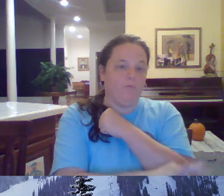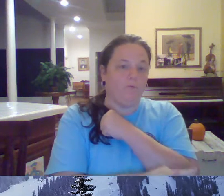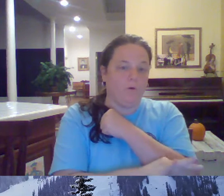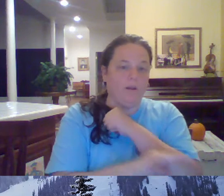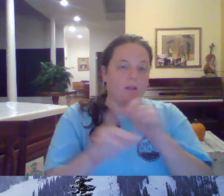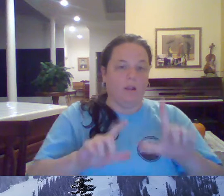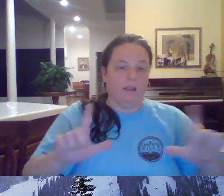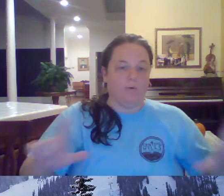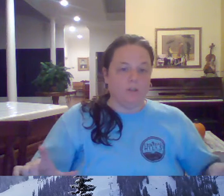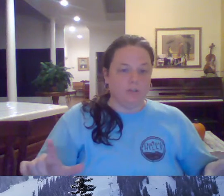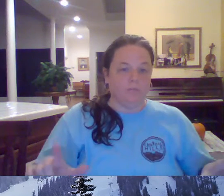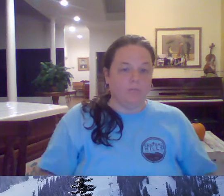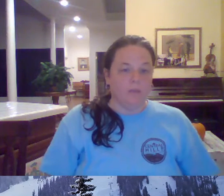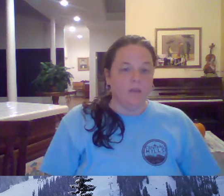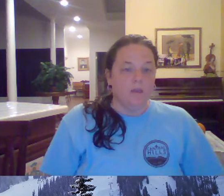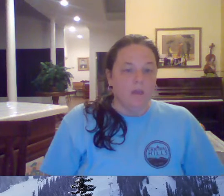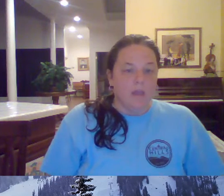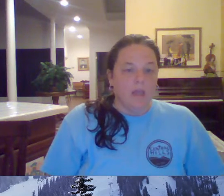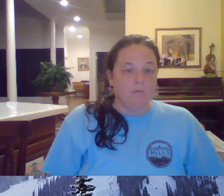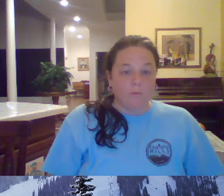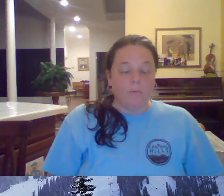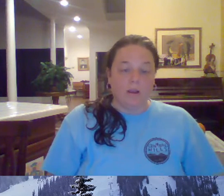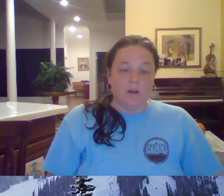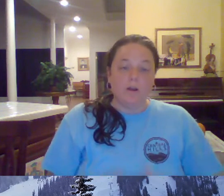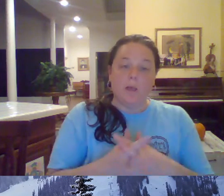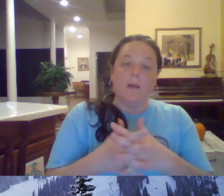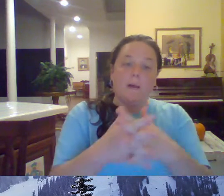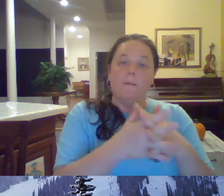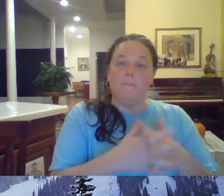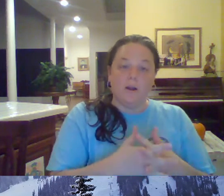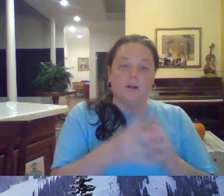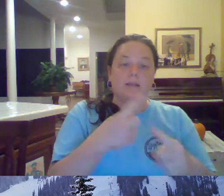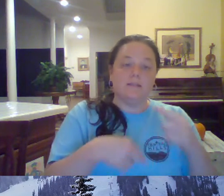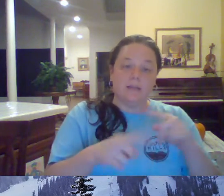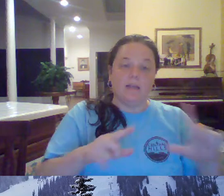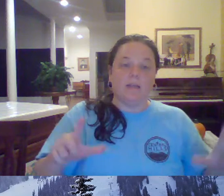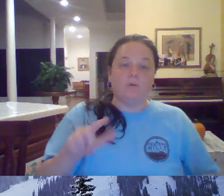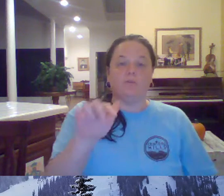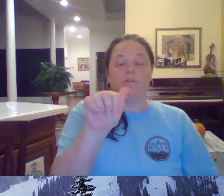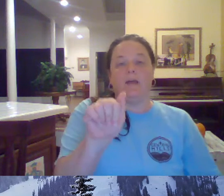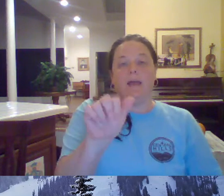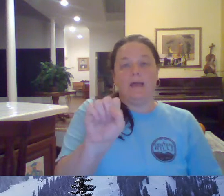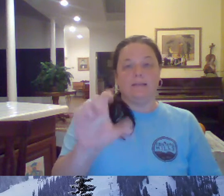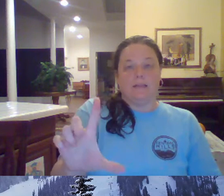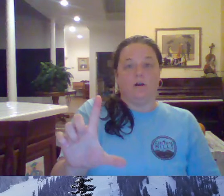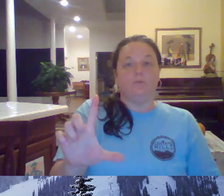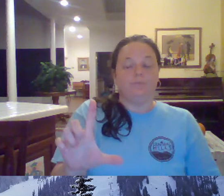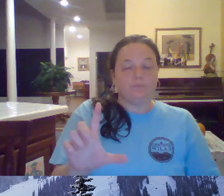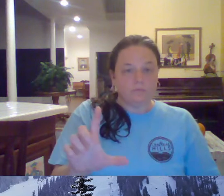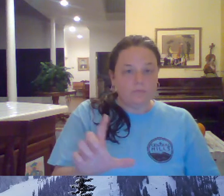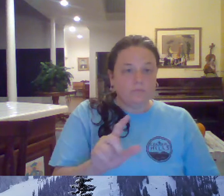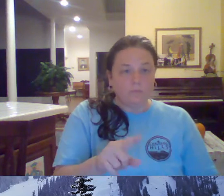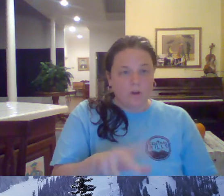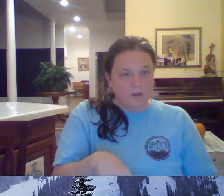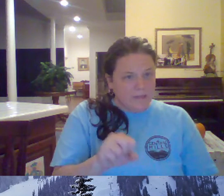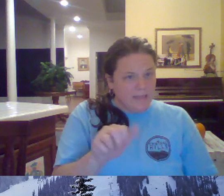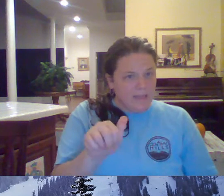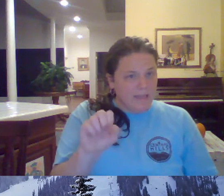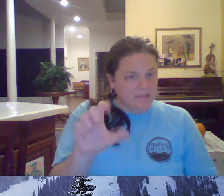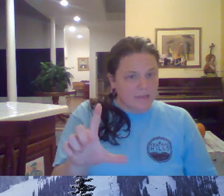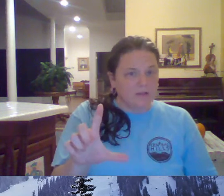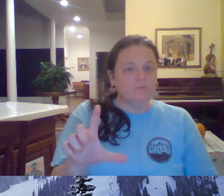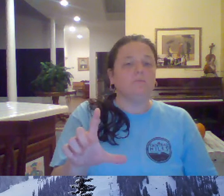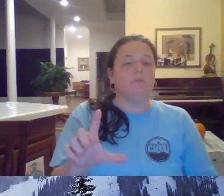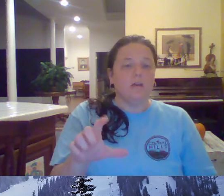elbow. Foreign language. And remember, we learned American Sign Language. We do ASL. Are you